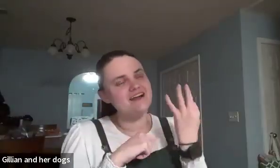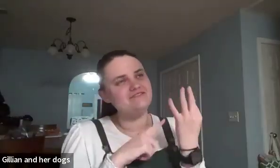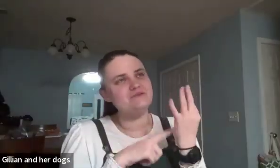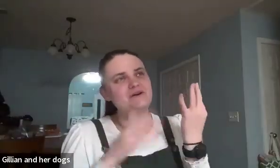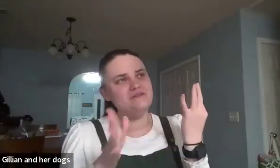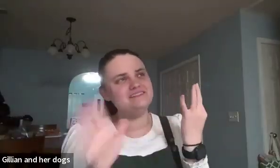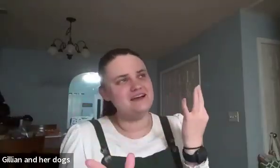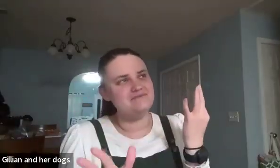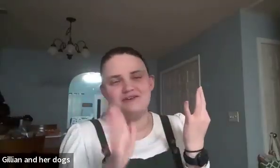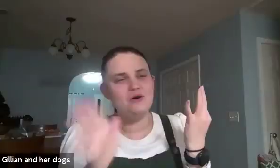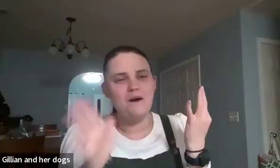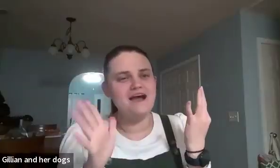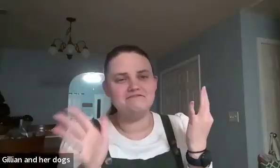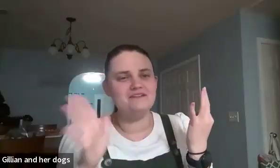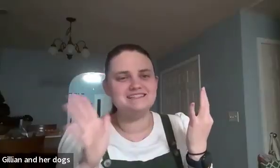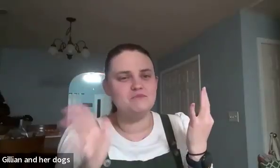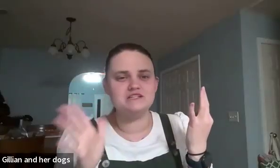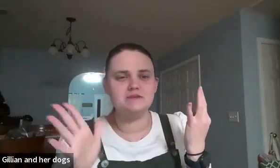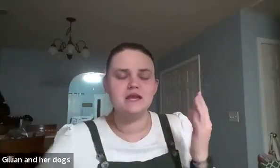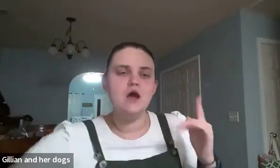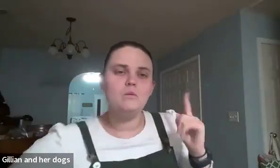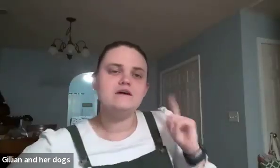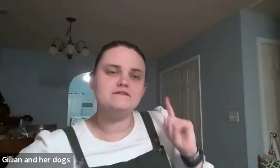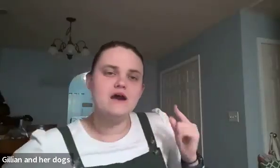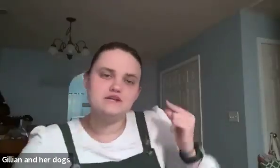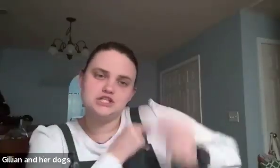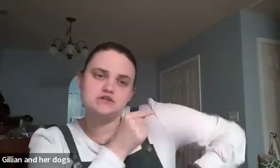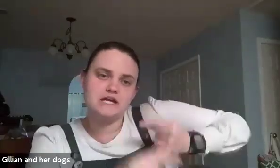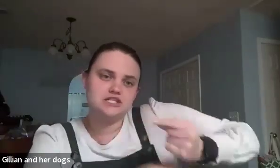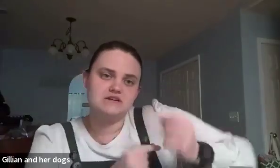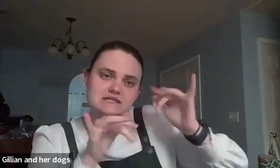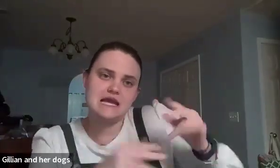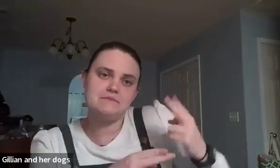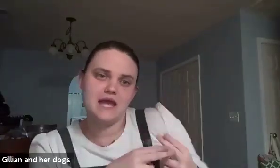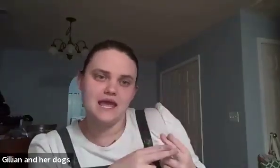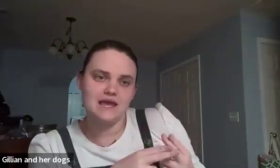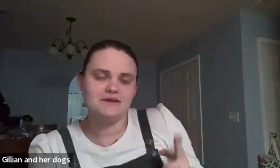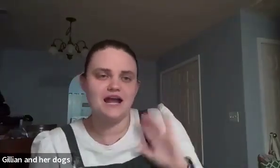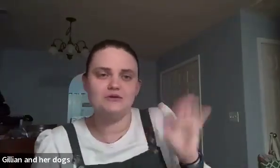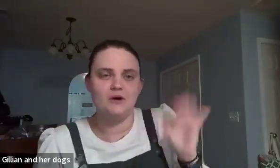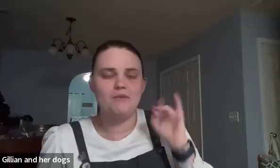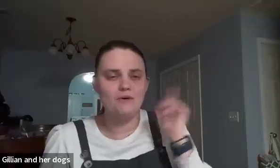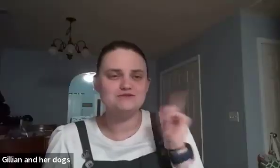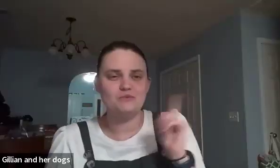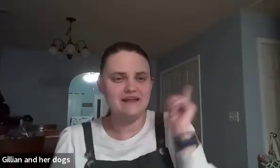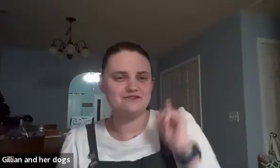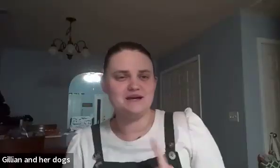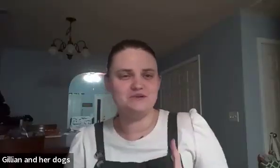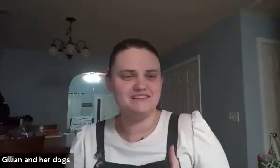ninth, that would be the only time. I don't know why I felt like someone was gonna be like, well, if you have a generation of the same name, I don't know. I'm always waiting for someone to